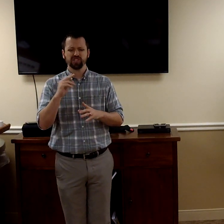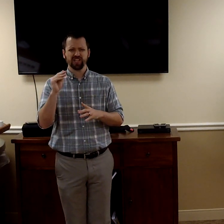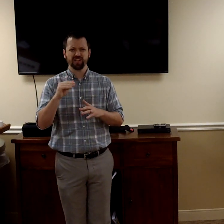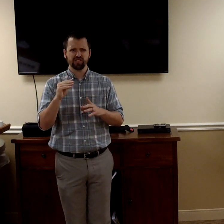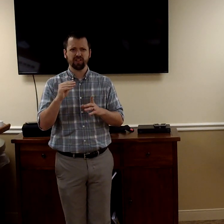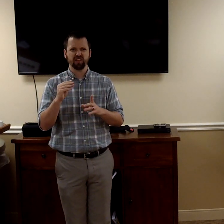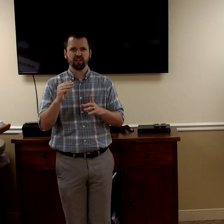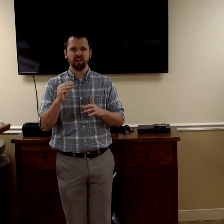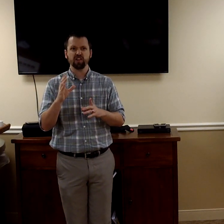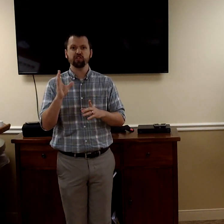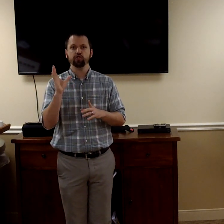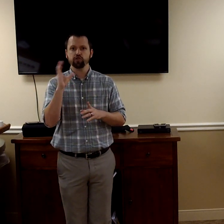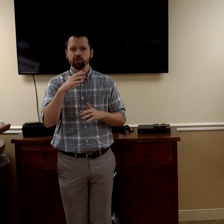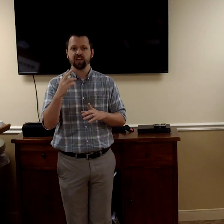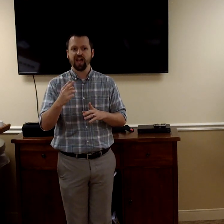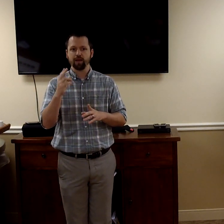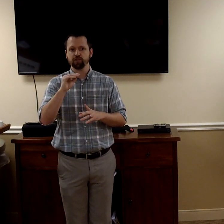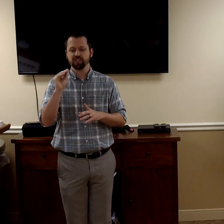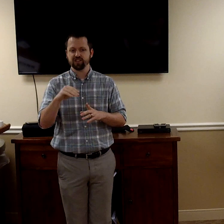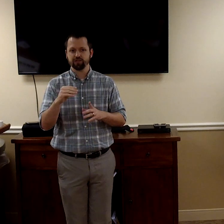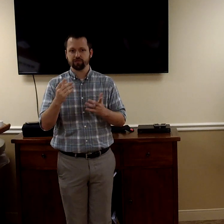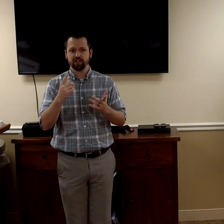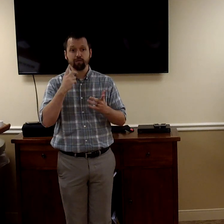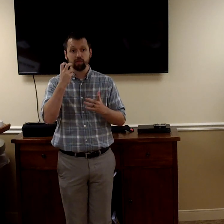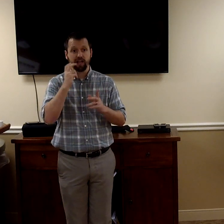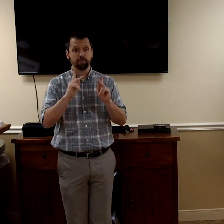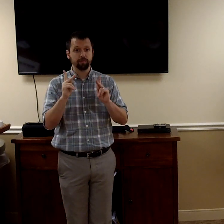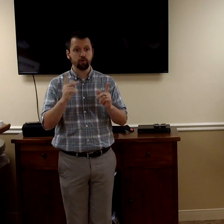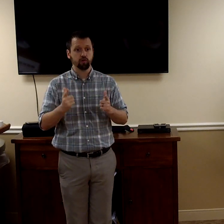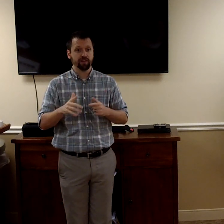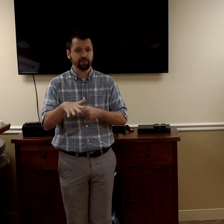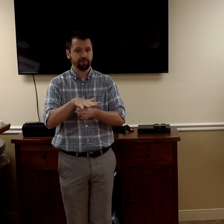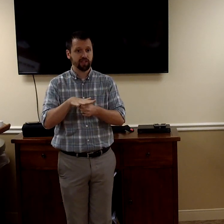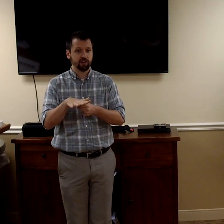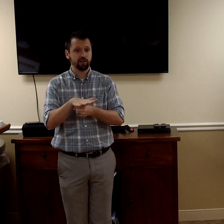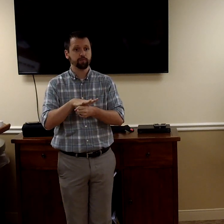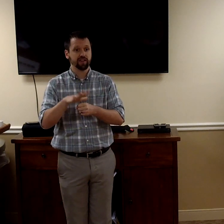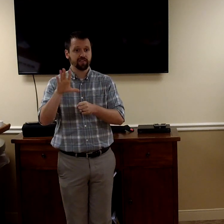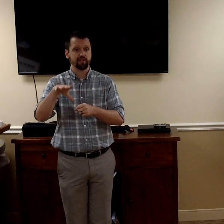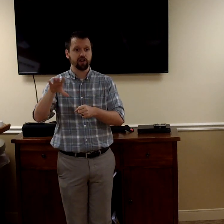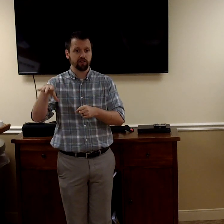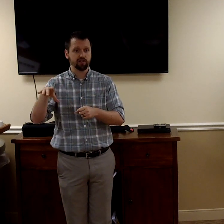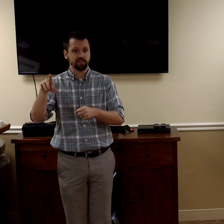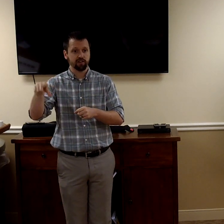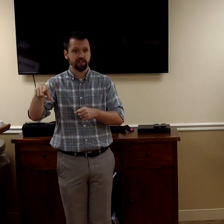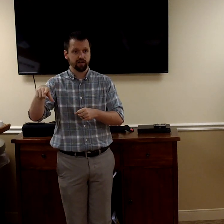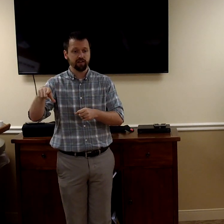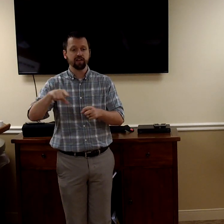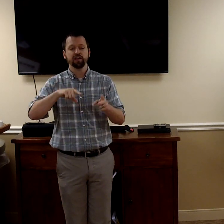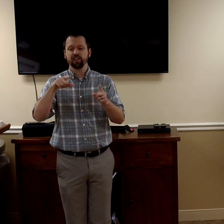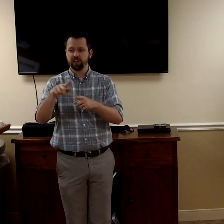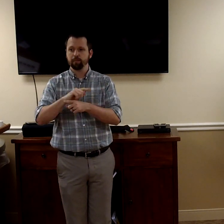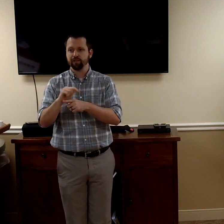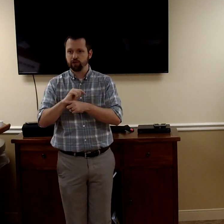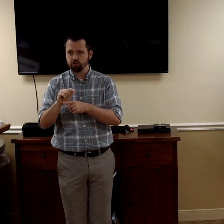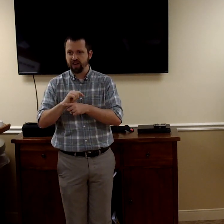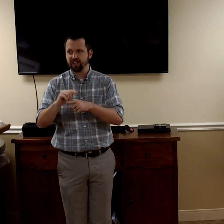percentage, an unusually high percentage of deaf blind people who live here because of the Conklin Center there. Yes. They come here for training and they